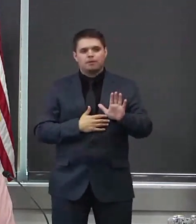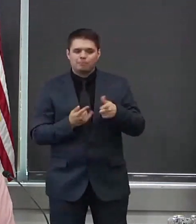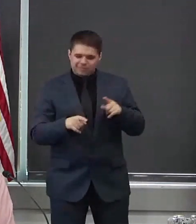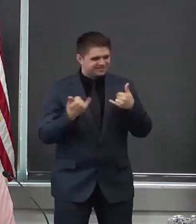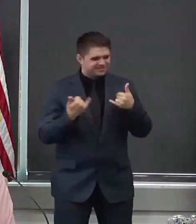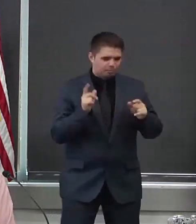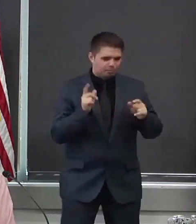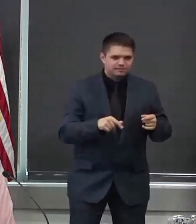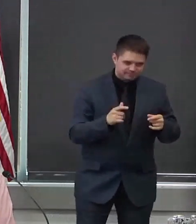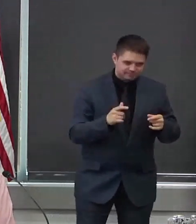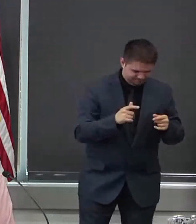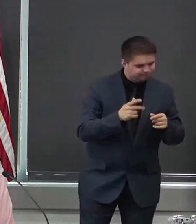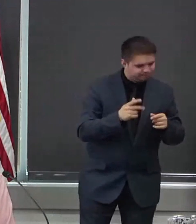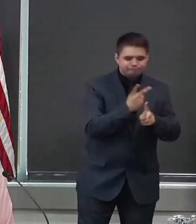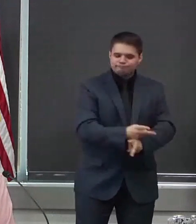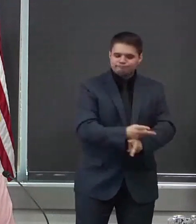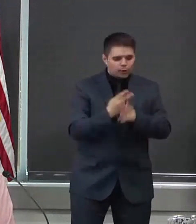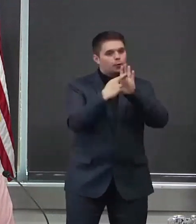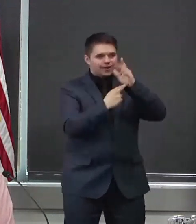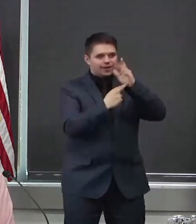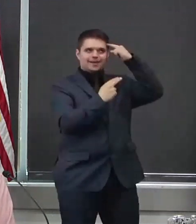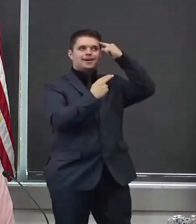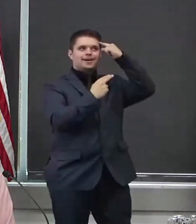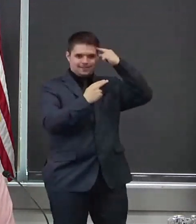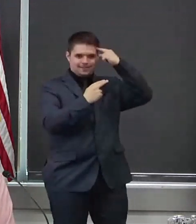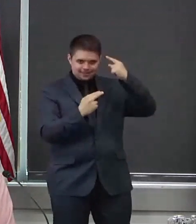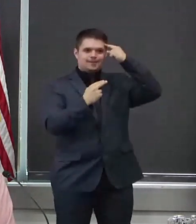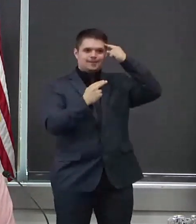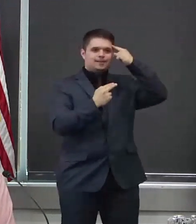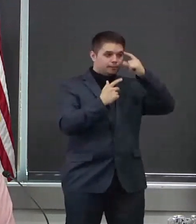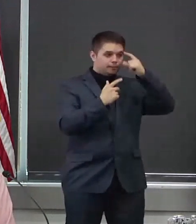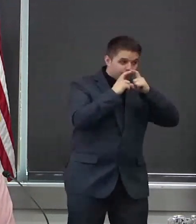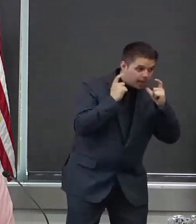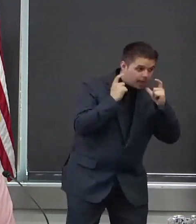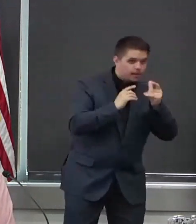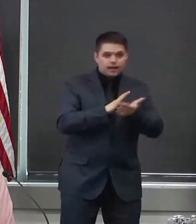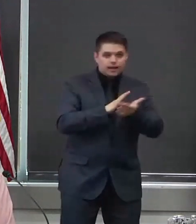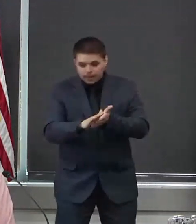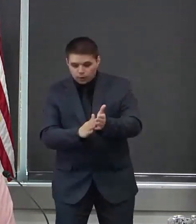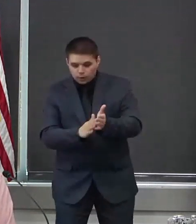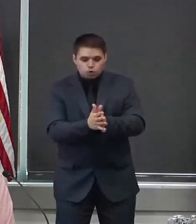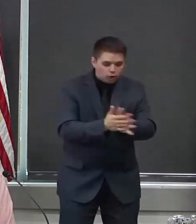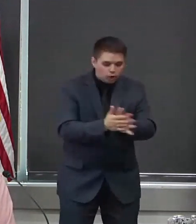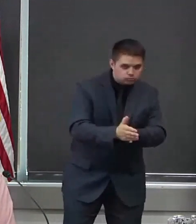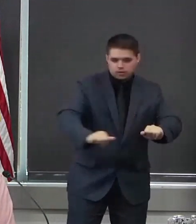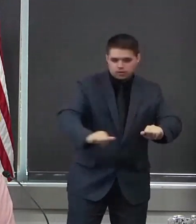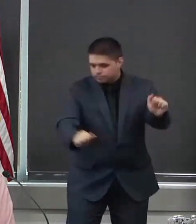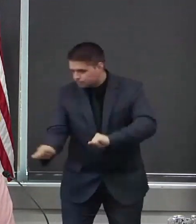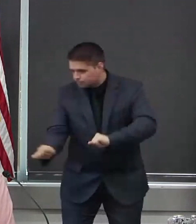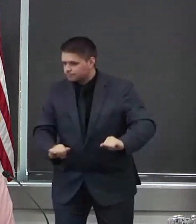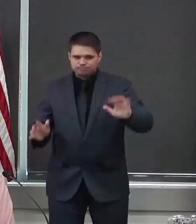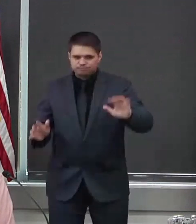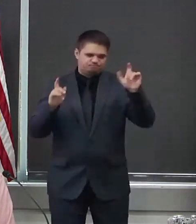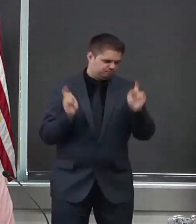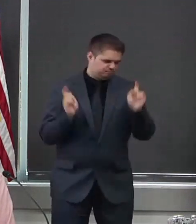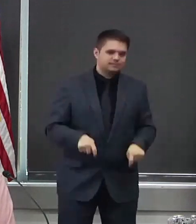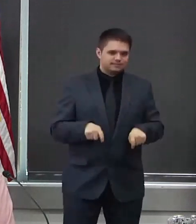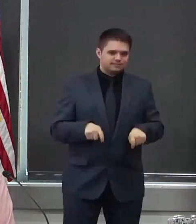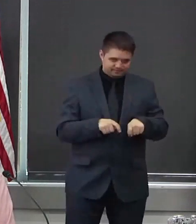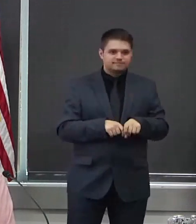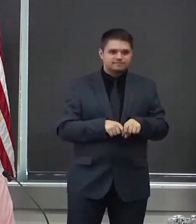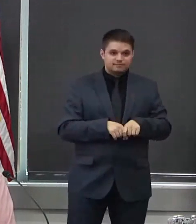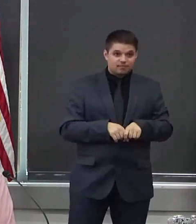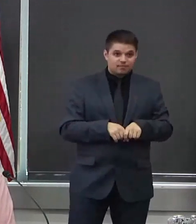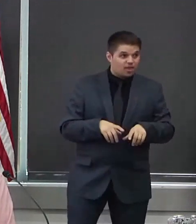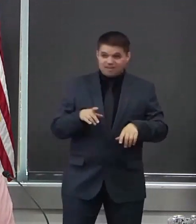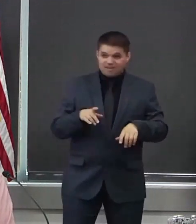take precautions to protect themselves and those around them, but they can enter these activities safely, even when physical distancing isn't